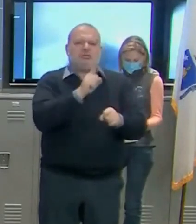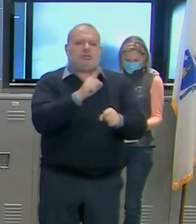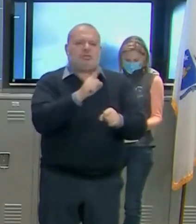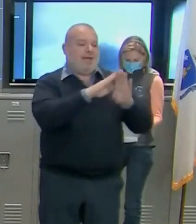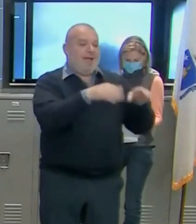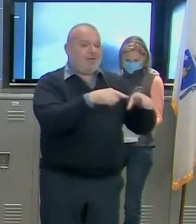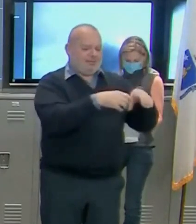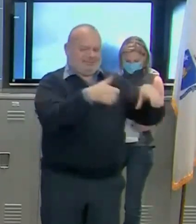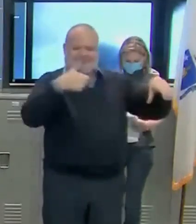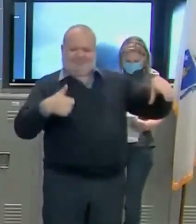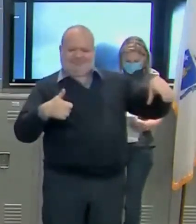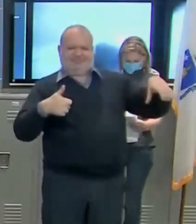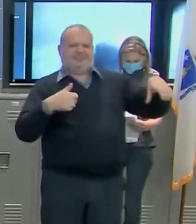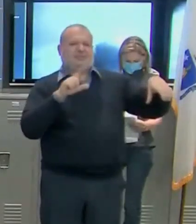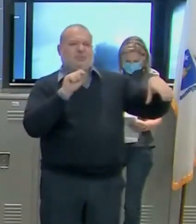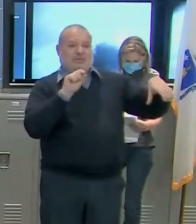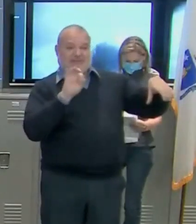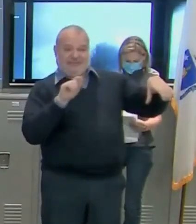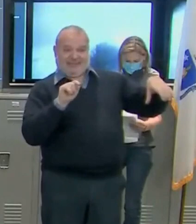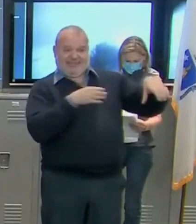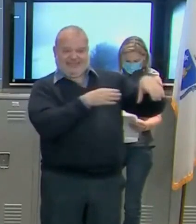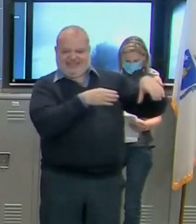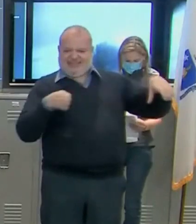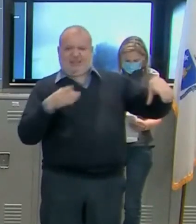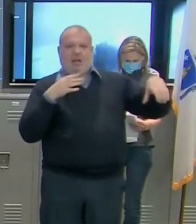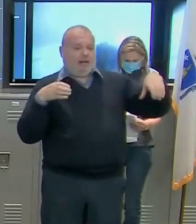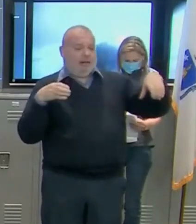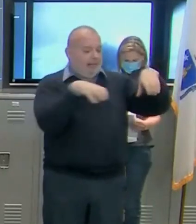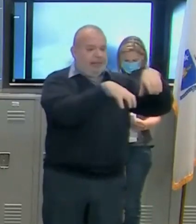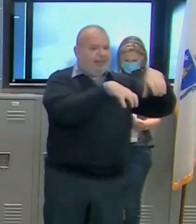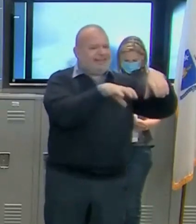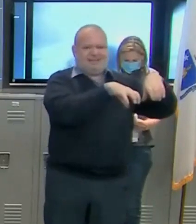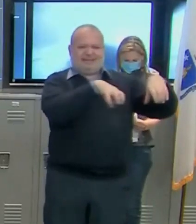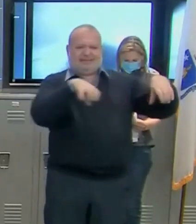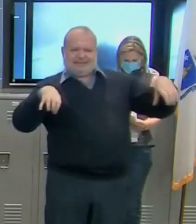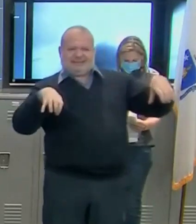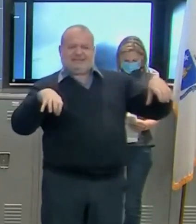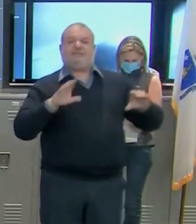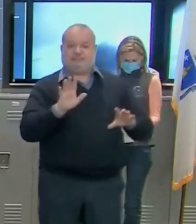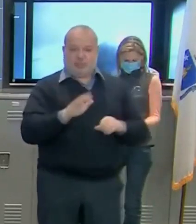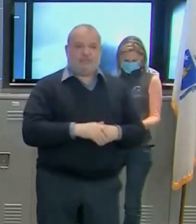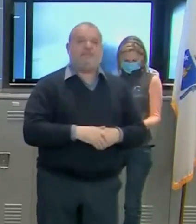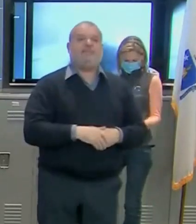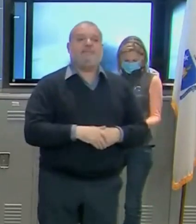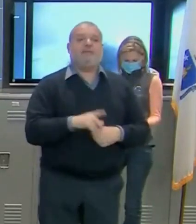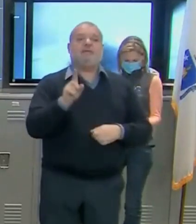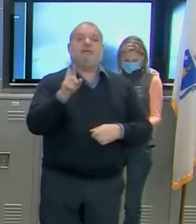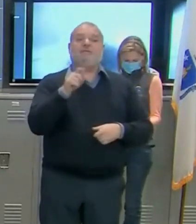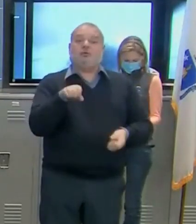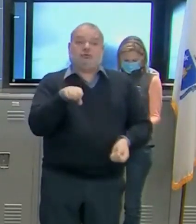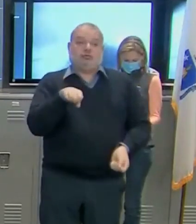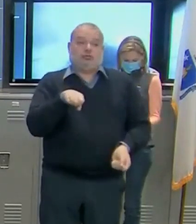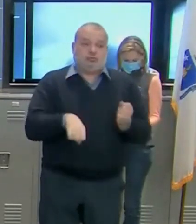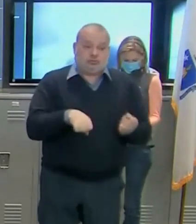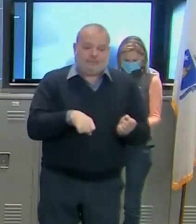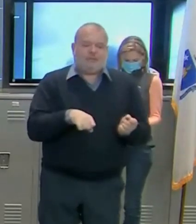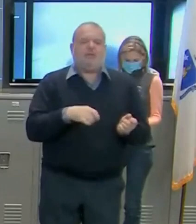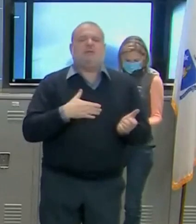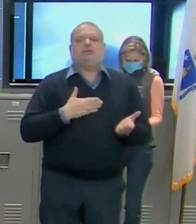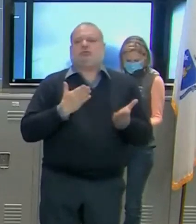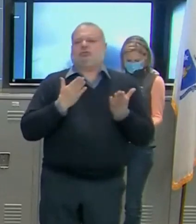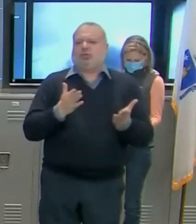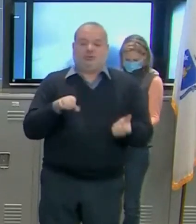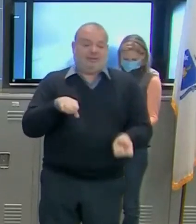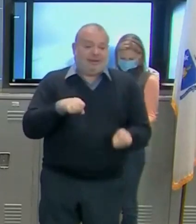as well to avoid any injuries while clearing snow from your own property. Clear snow from heating system